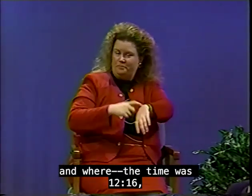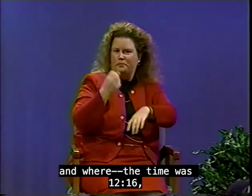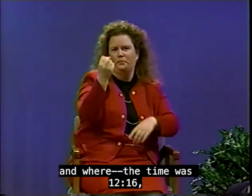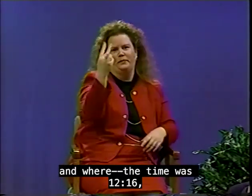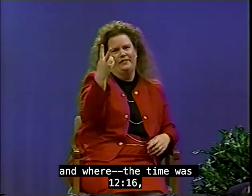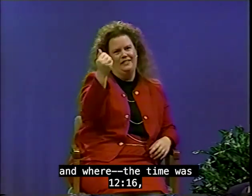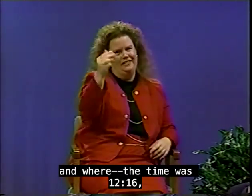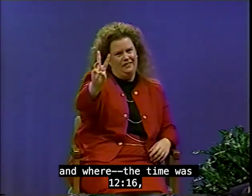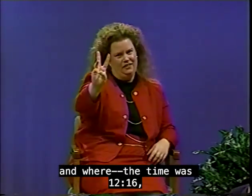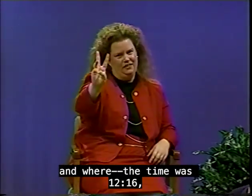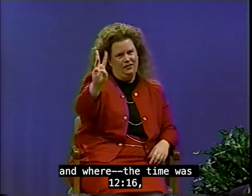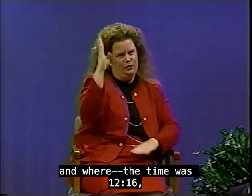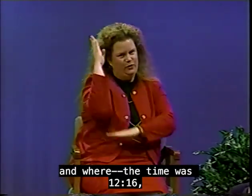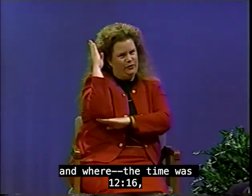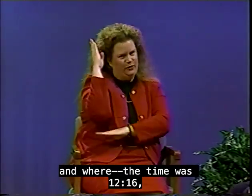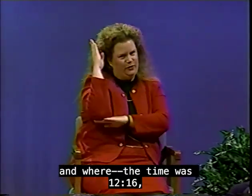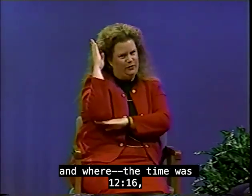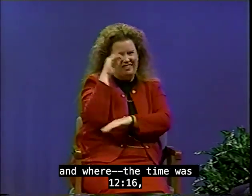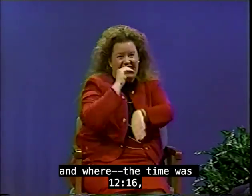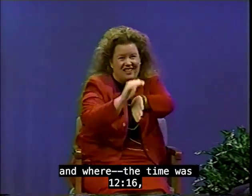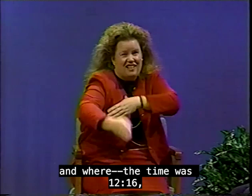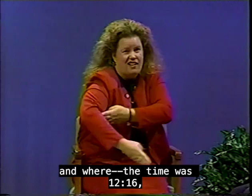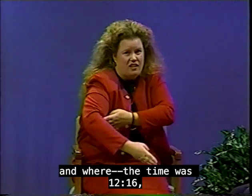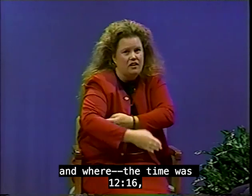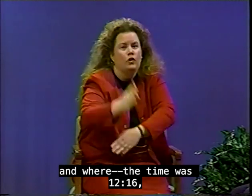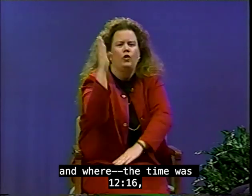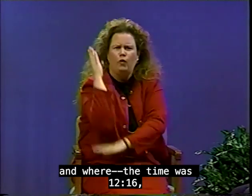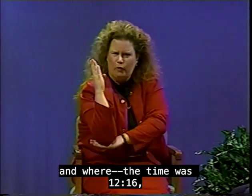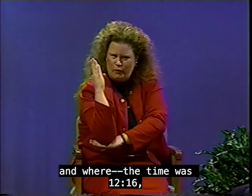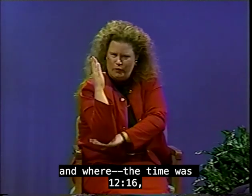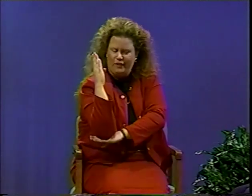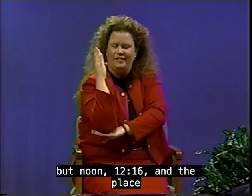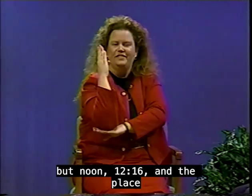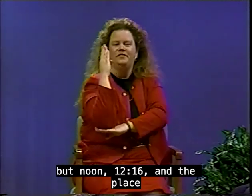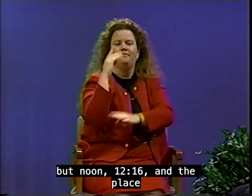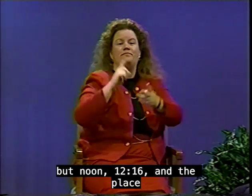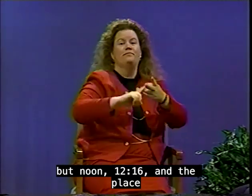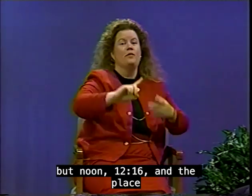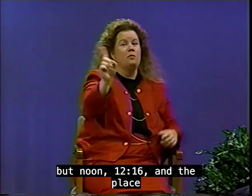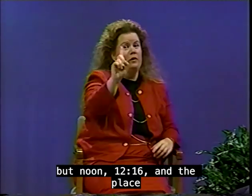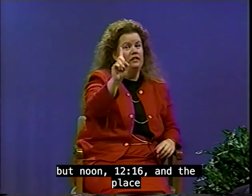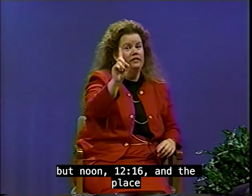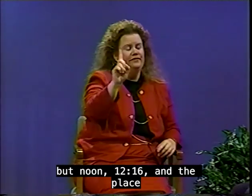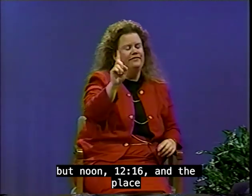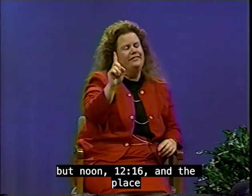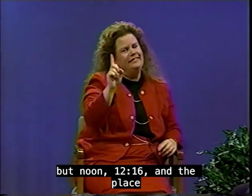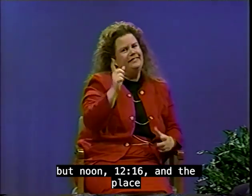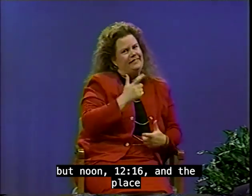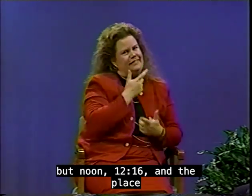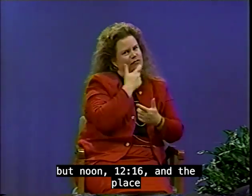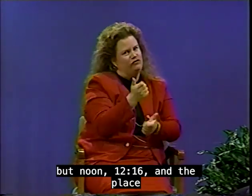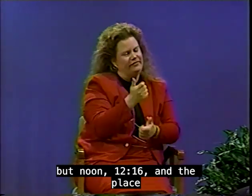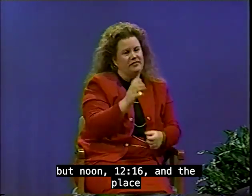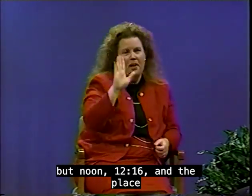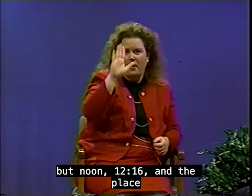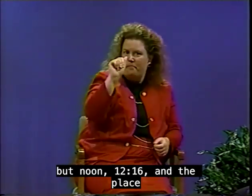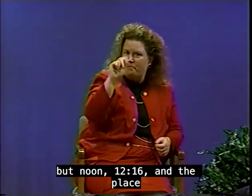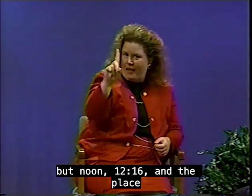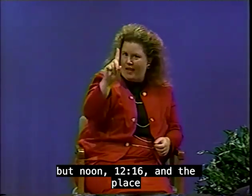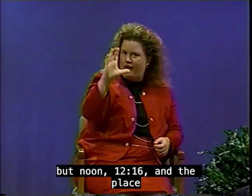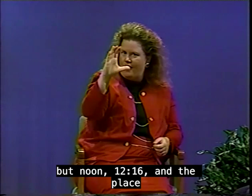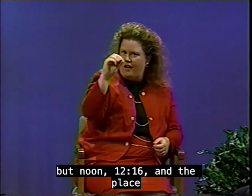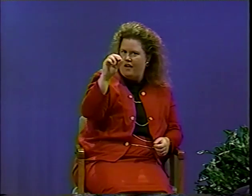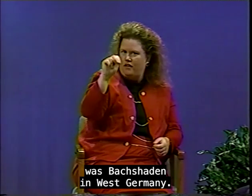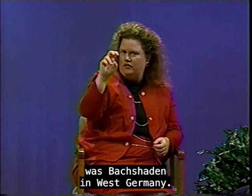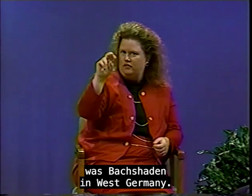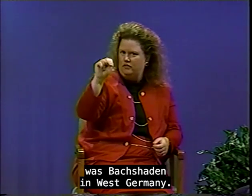and where the time was 12:16 noon, not at midnight, but noon, 12:16, and the